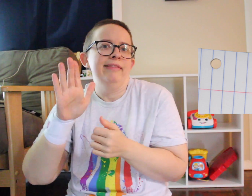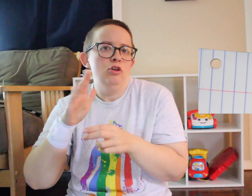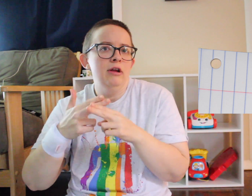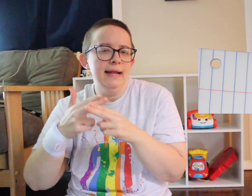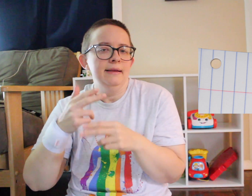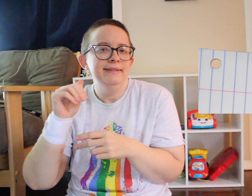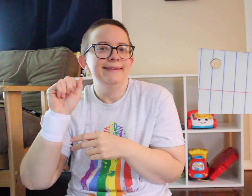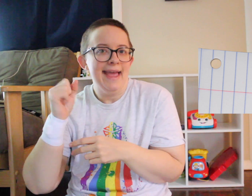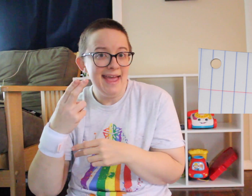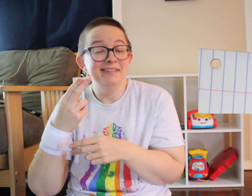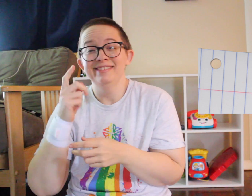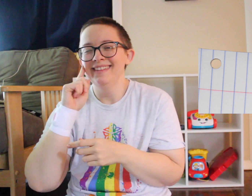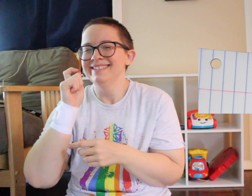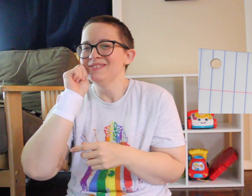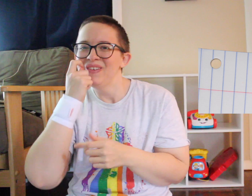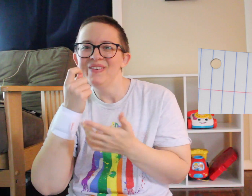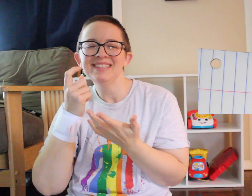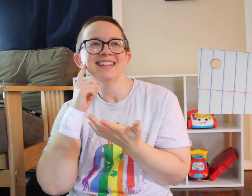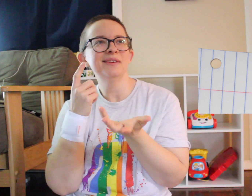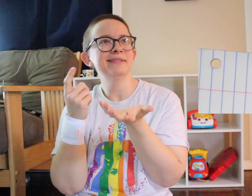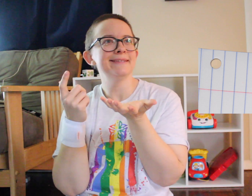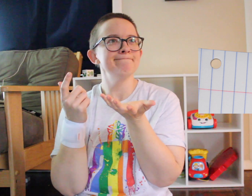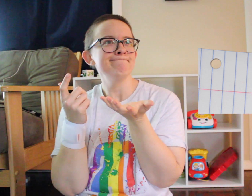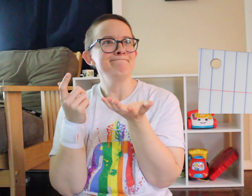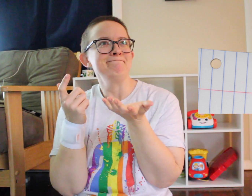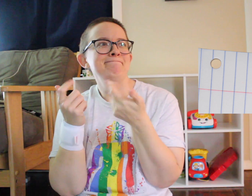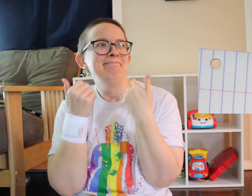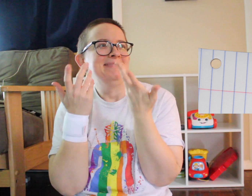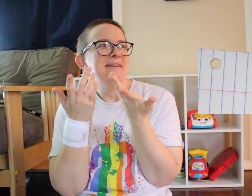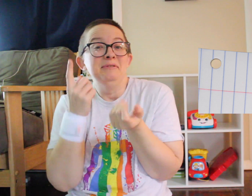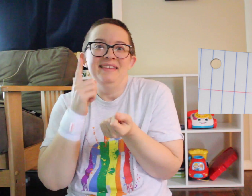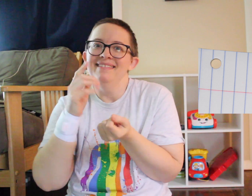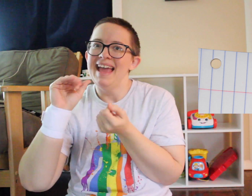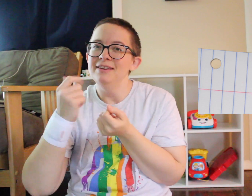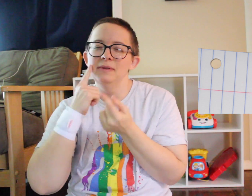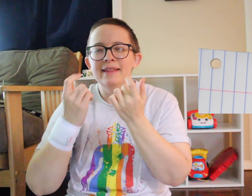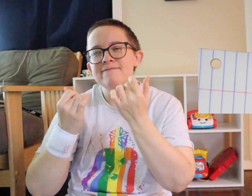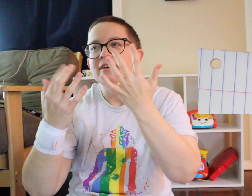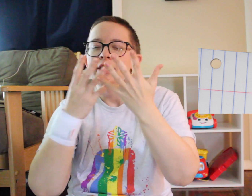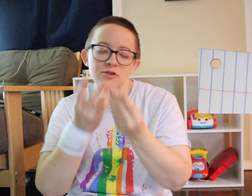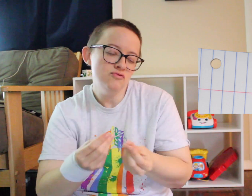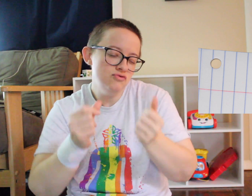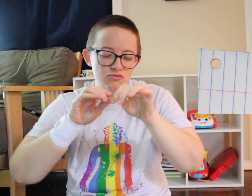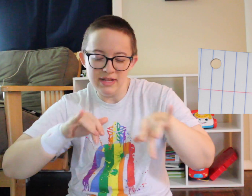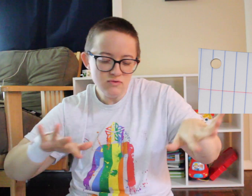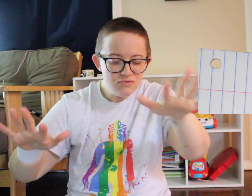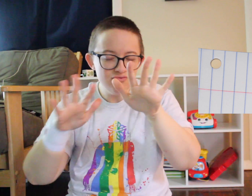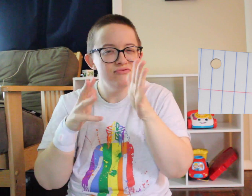but now their name is Ash. So I think that's pretty cool. It's kind of, I don't know. Ash is kind of like fire,